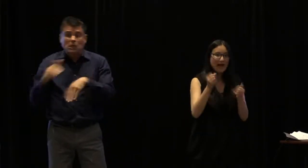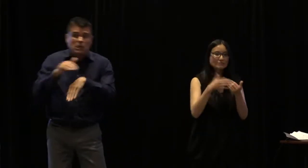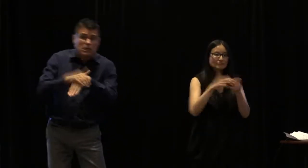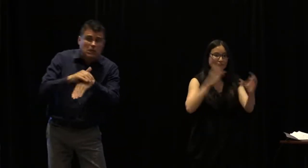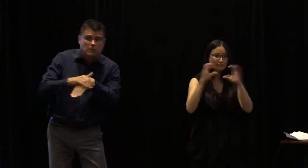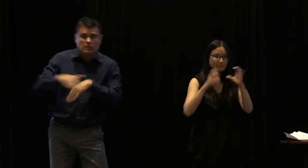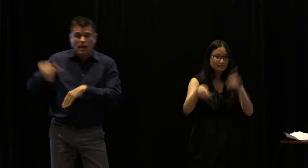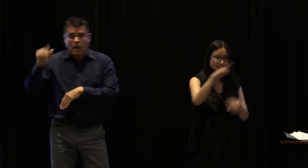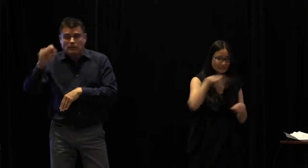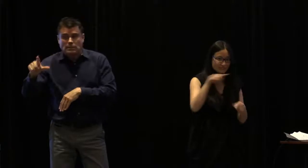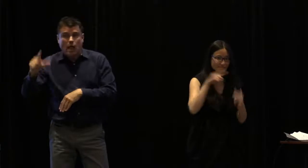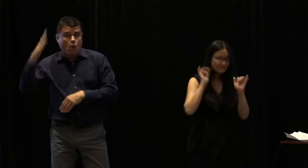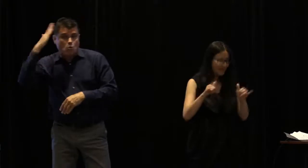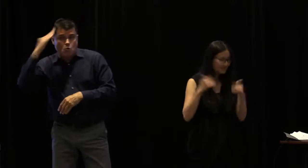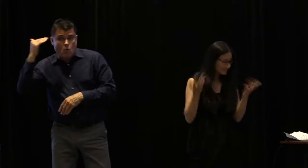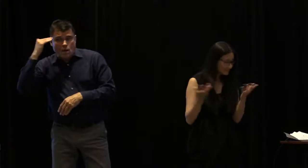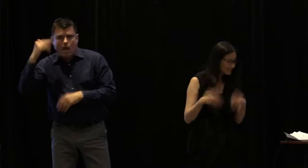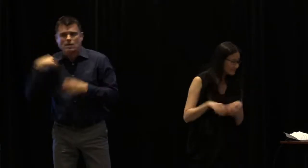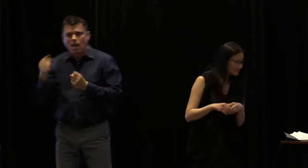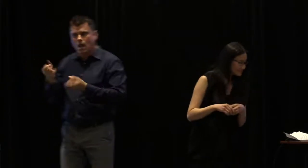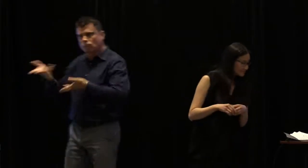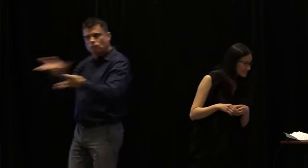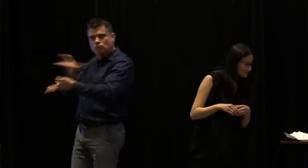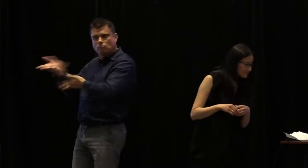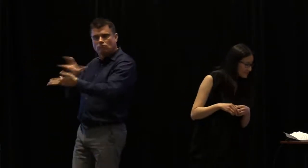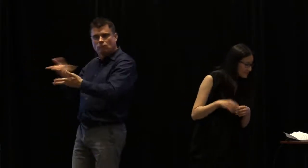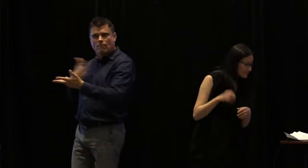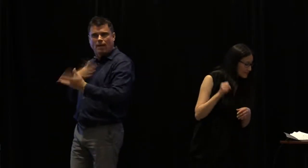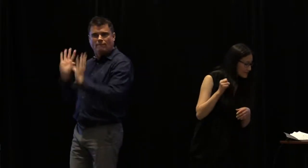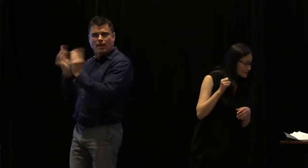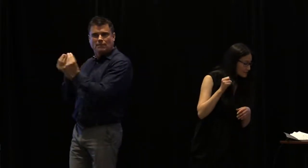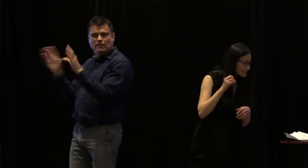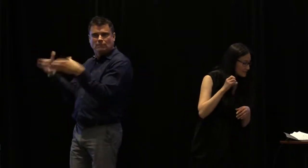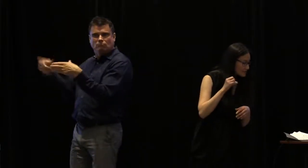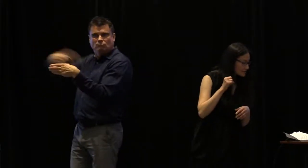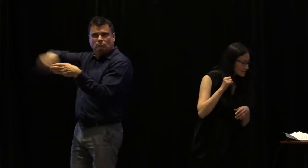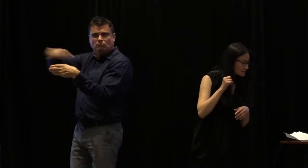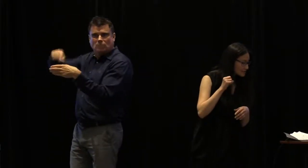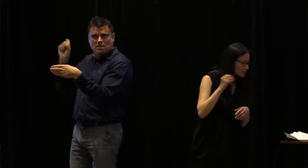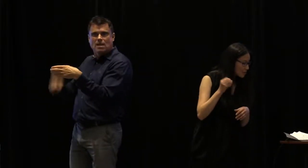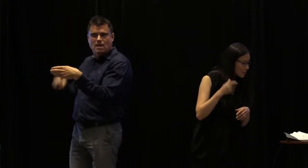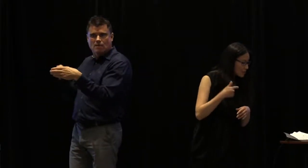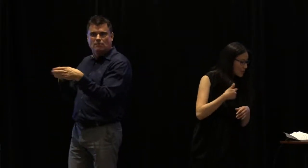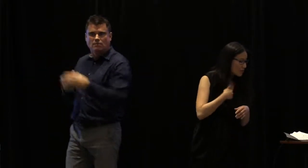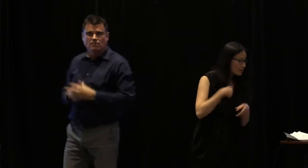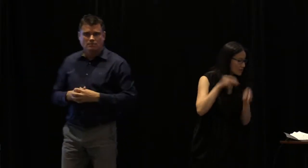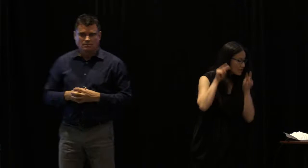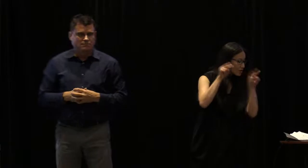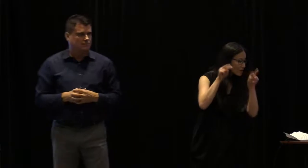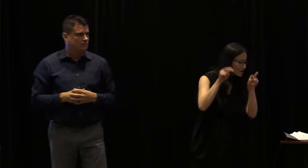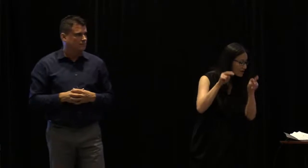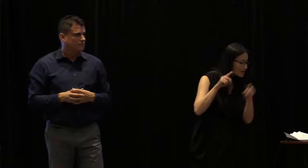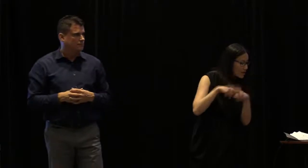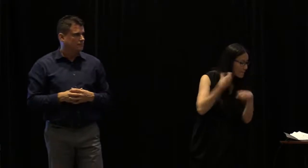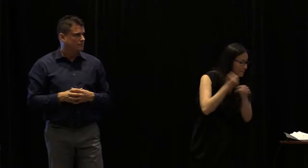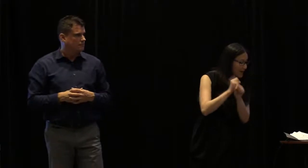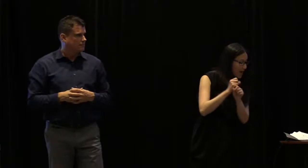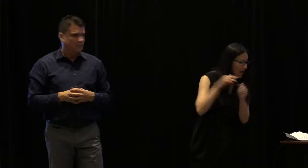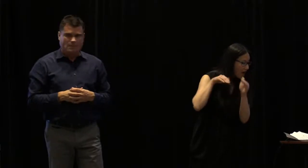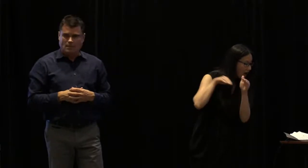interpreters. We need to have somebody who interprets between ASL and English, but also an English-Korean interpreter.